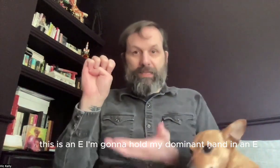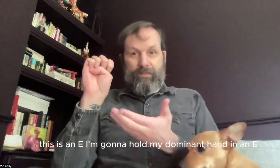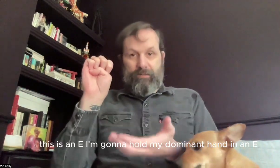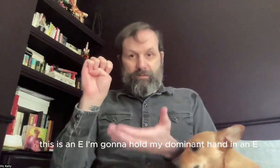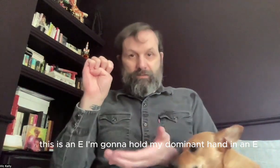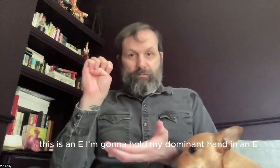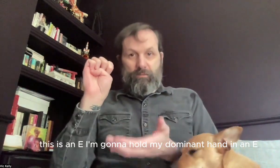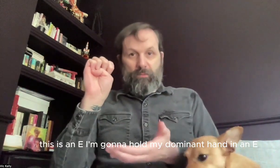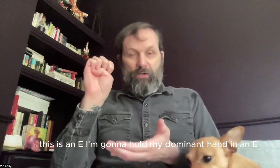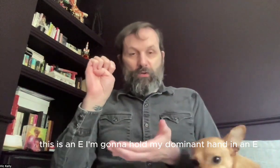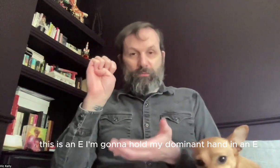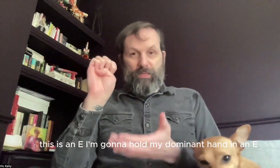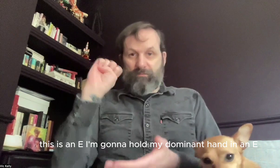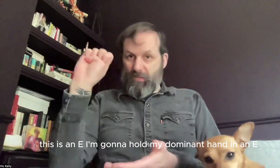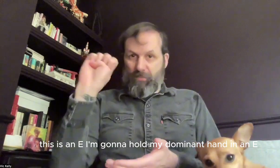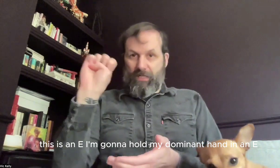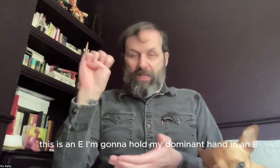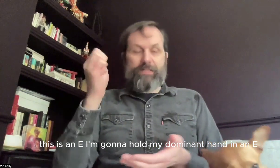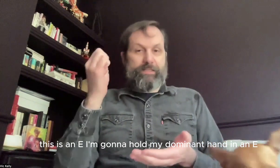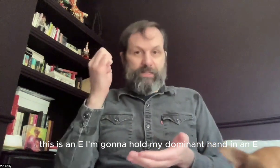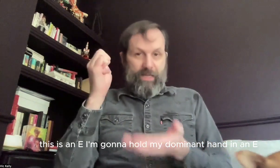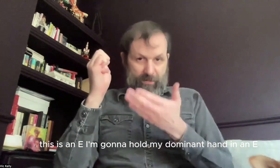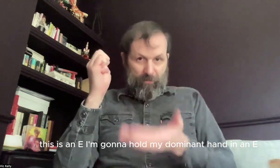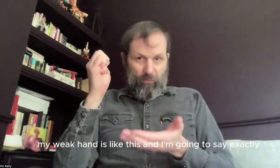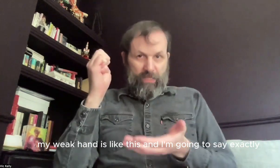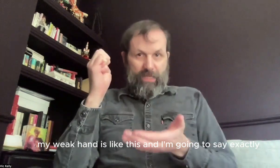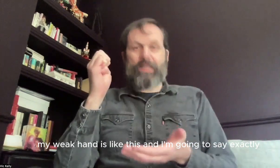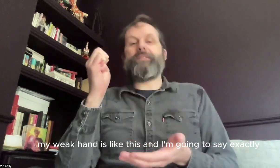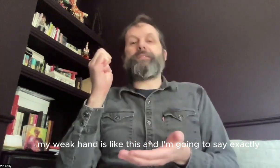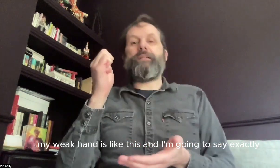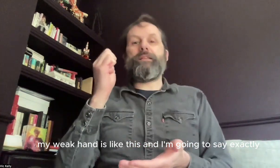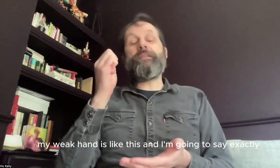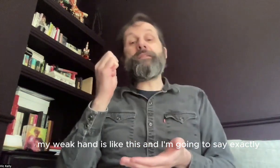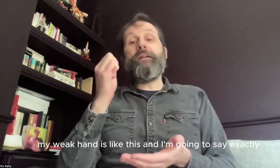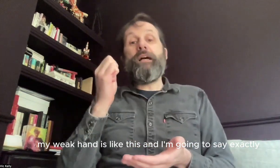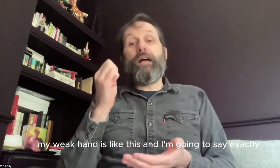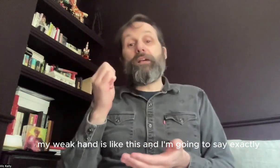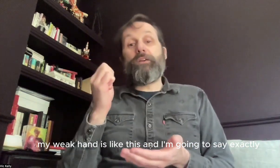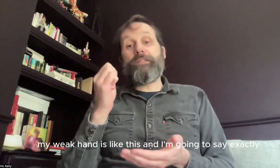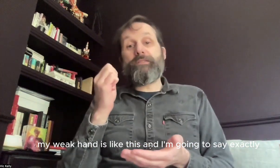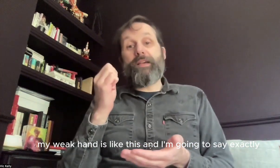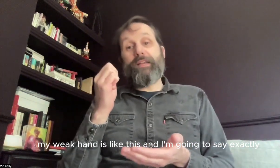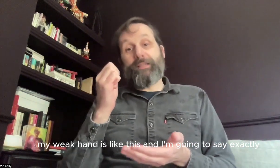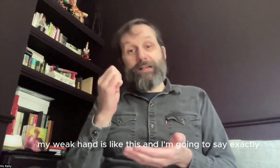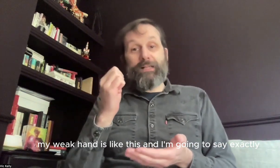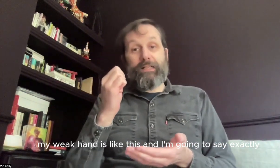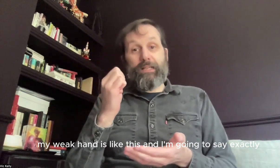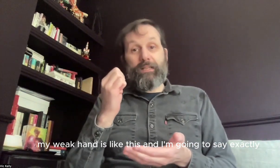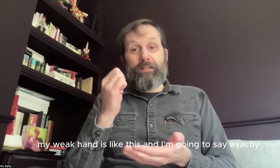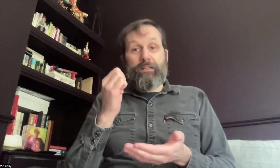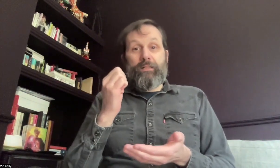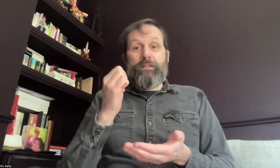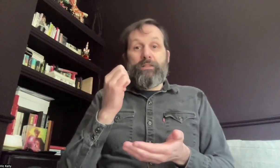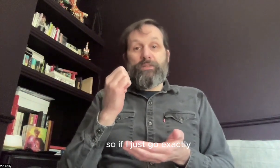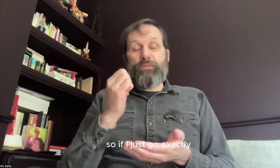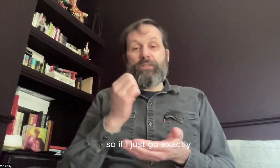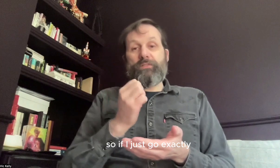E. I'm going to hold my dominant hand in an E. My weak hand is like this. And I'm going to say exactly. So if I just